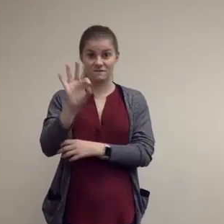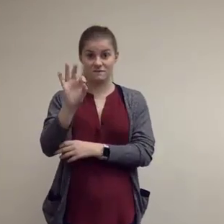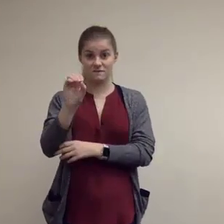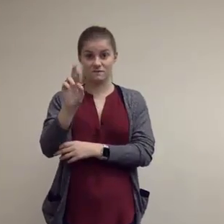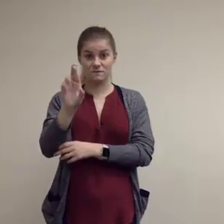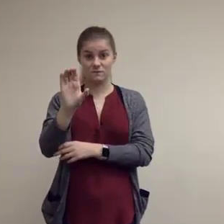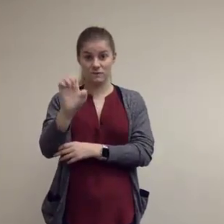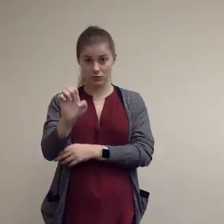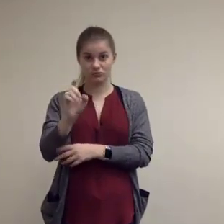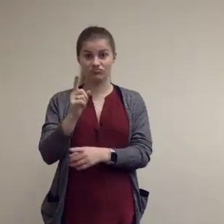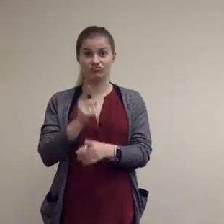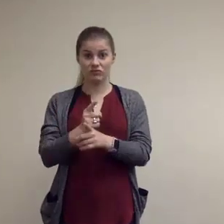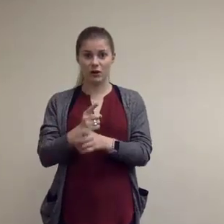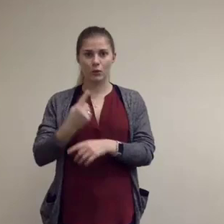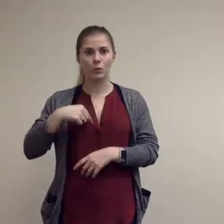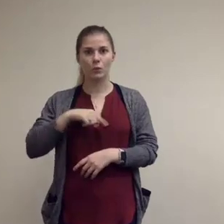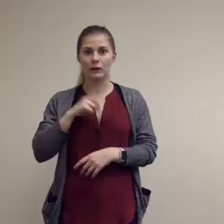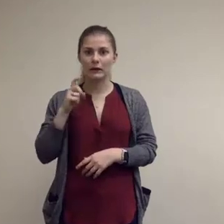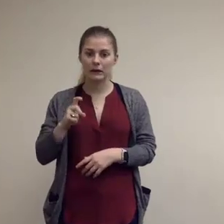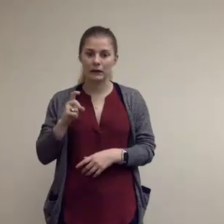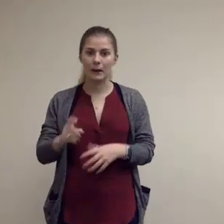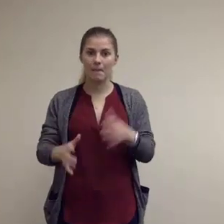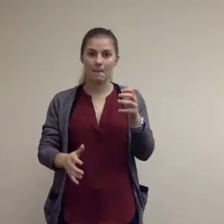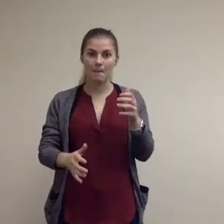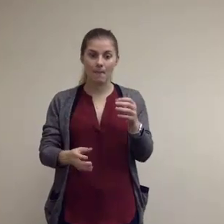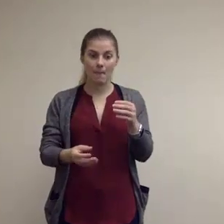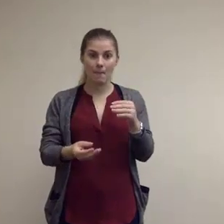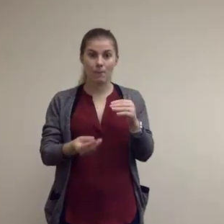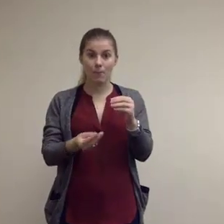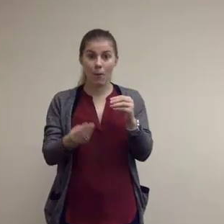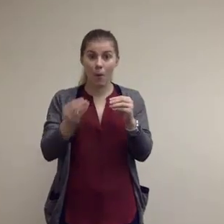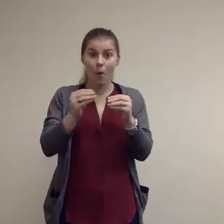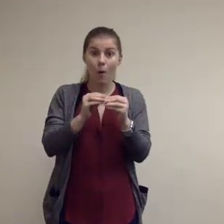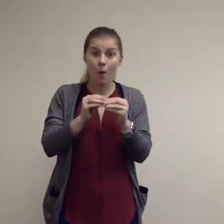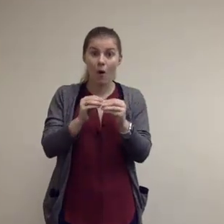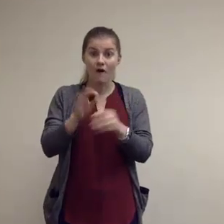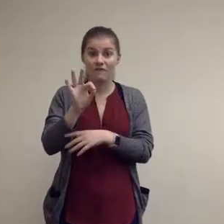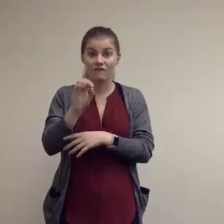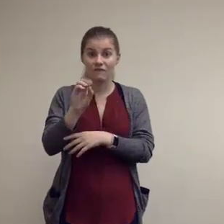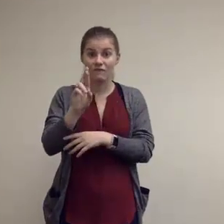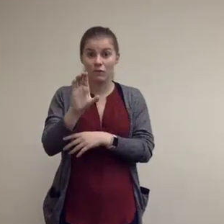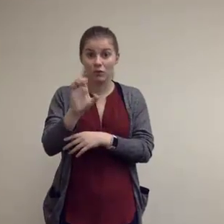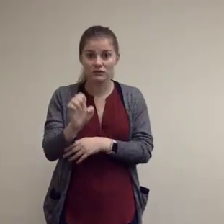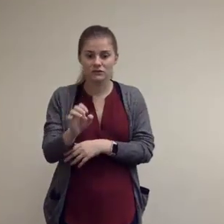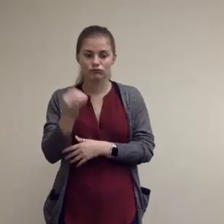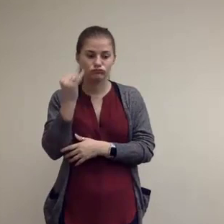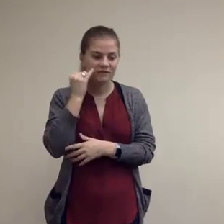need more, right? How much more? If I double the mass, would I need twice as much? 3 times as much? 4 times